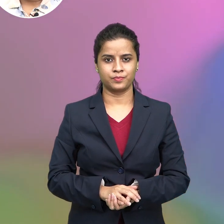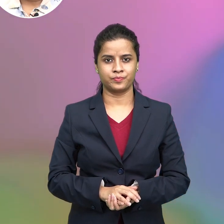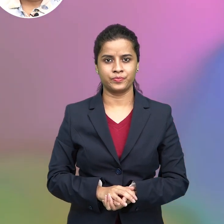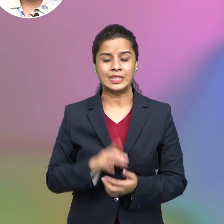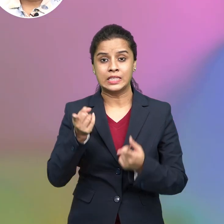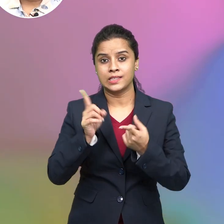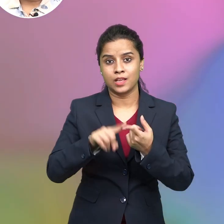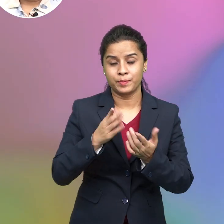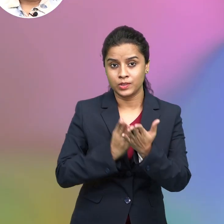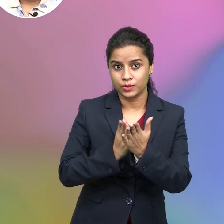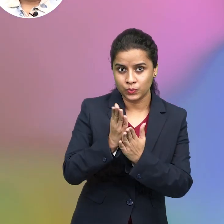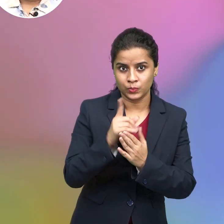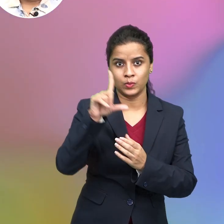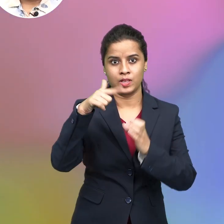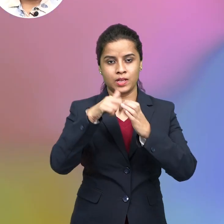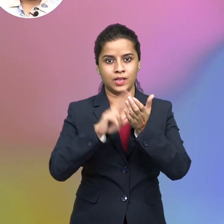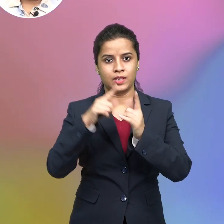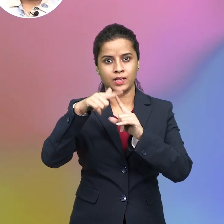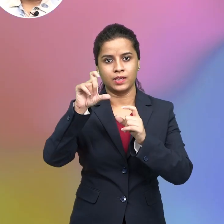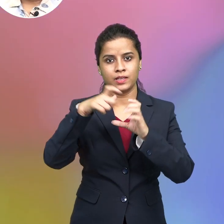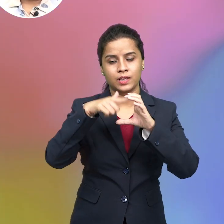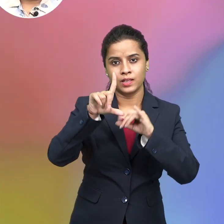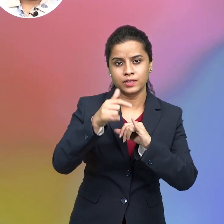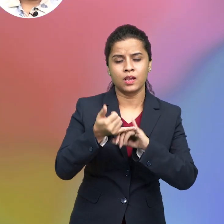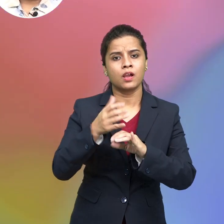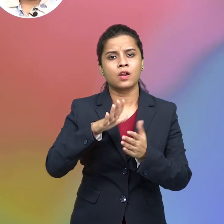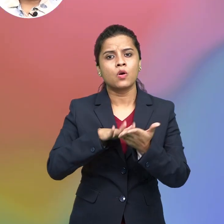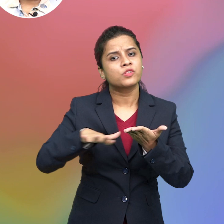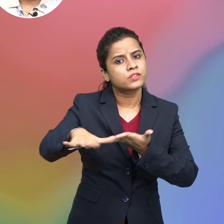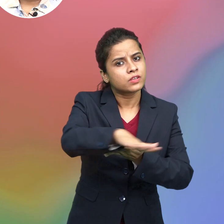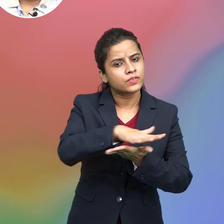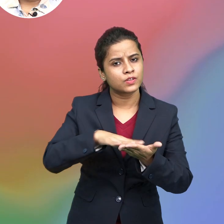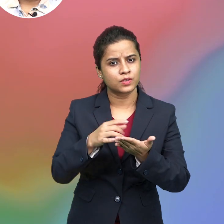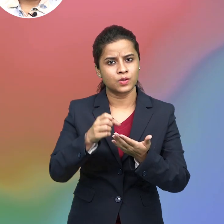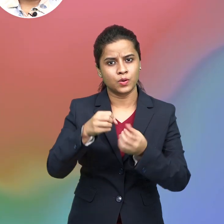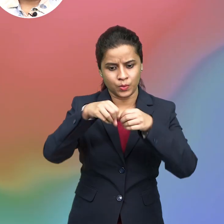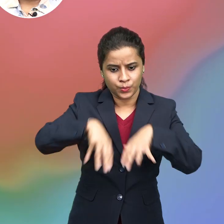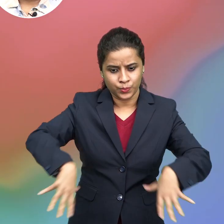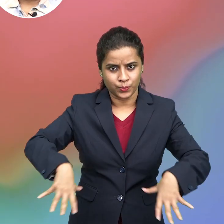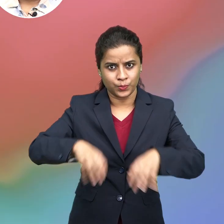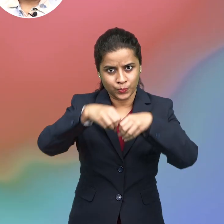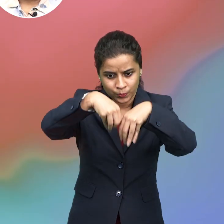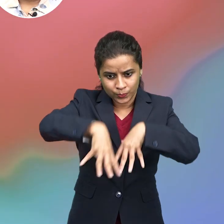This occurs through the lenticels or by the surface of root hairs.